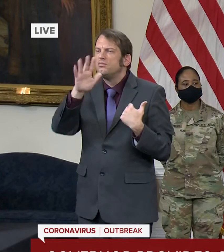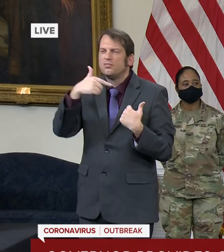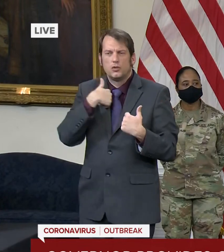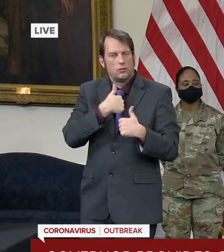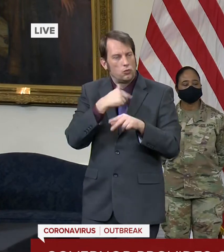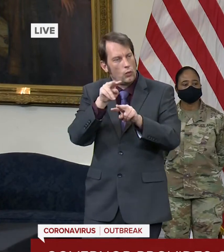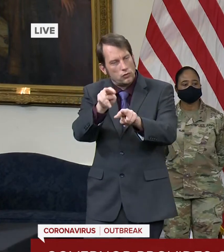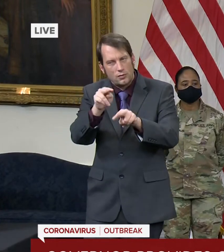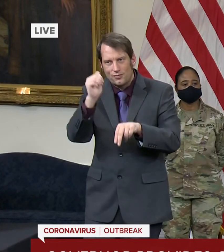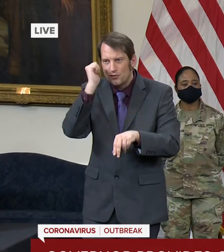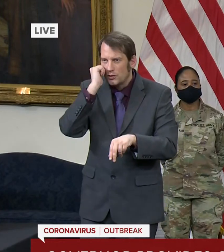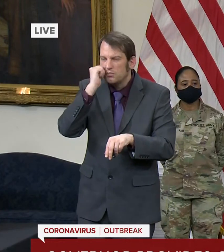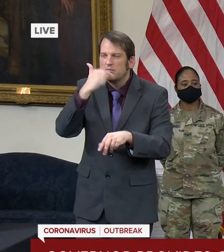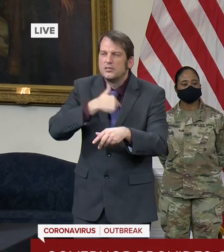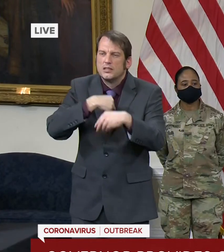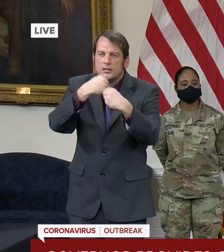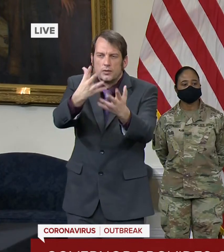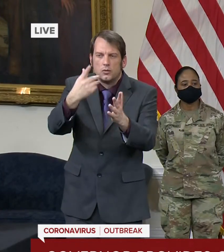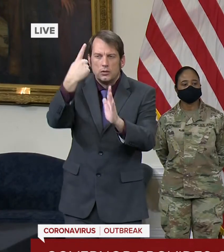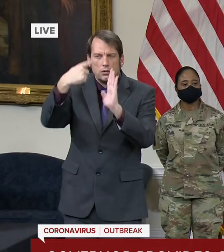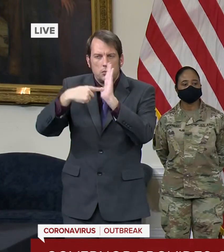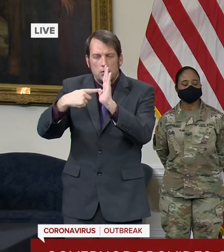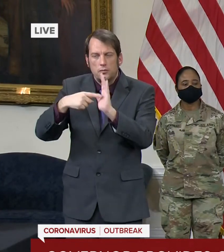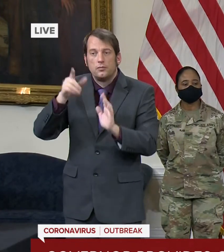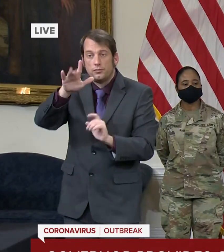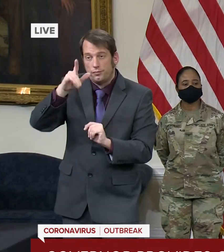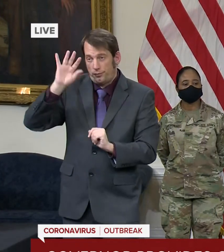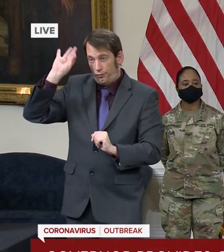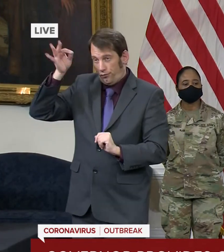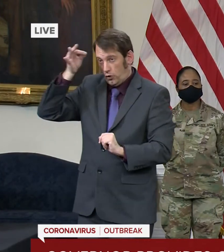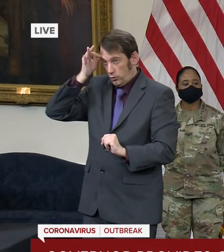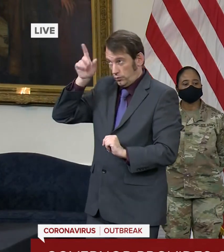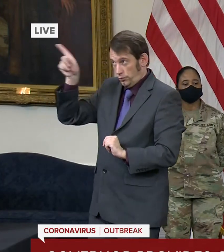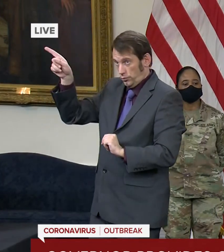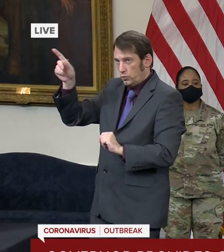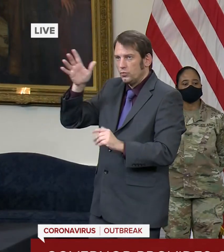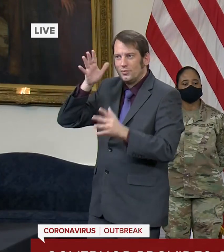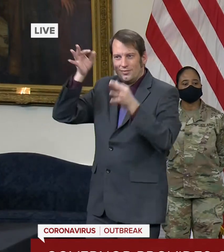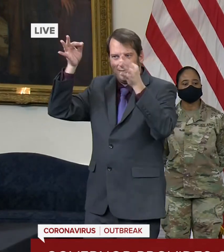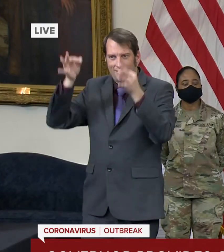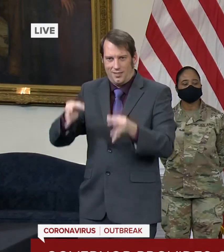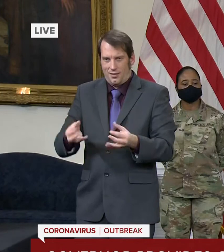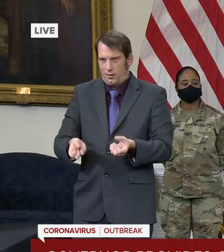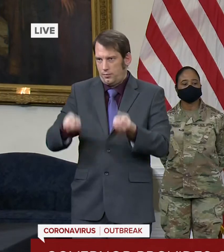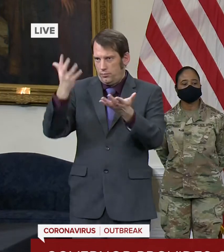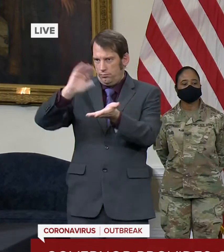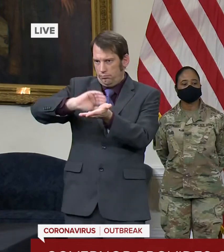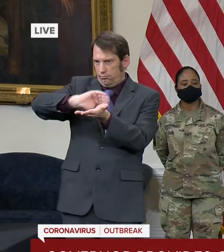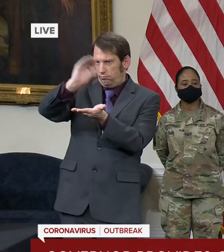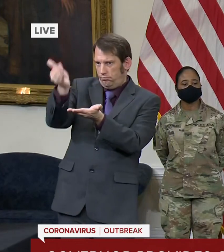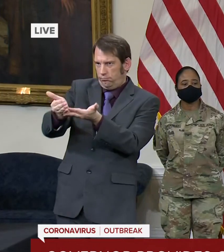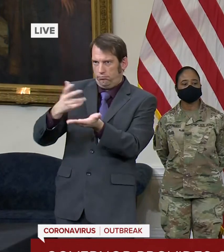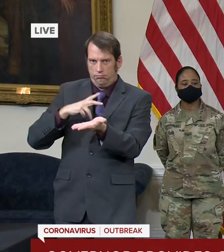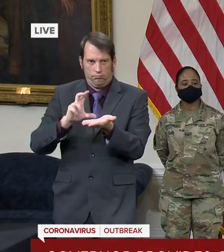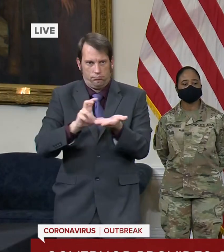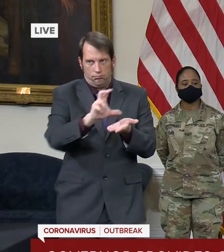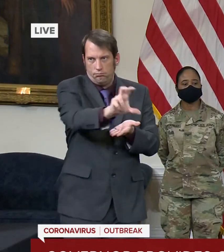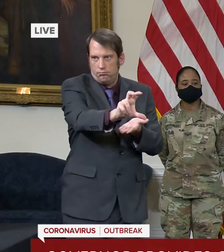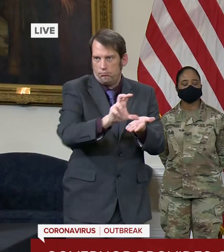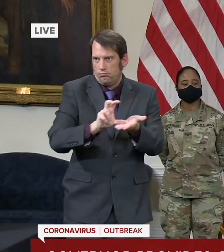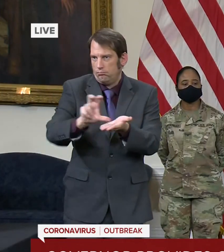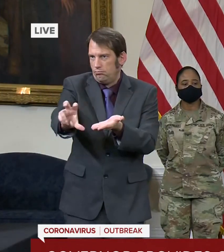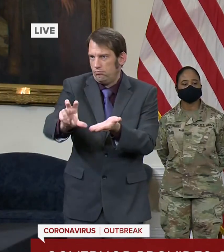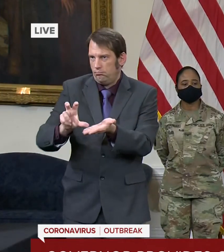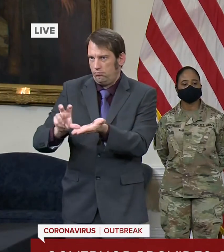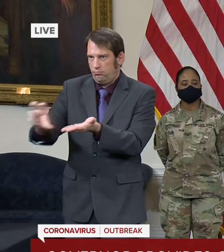The federal government, on their own, decided to send some undisclosed number of doses out directly to their federal